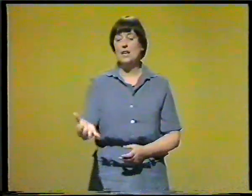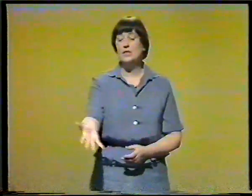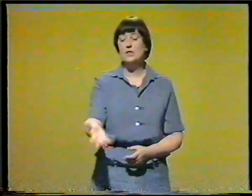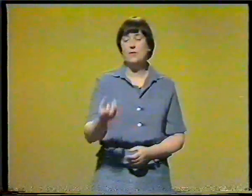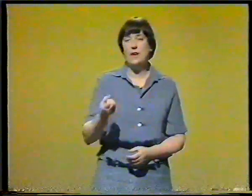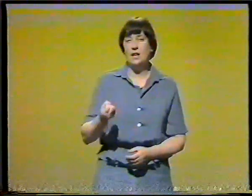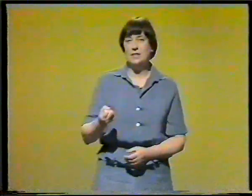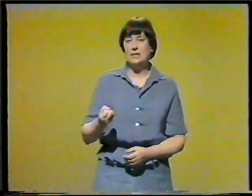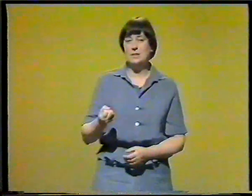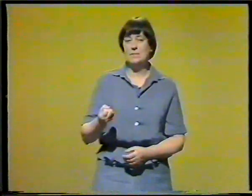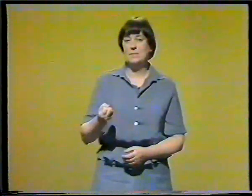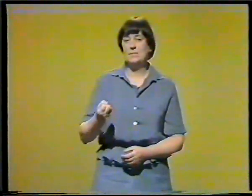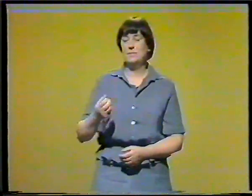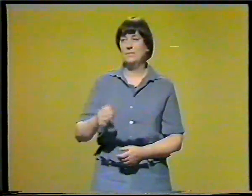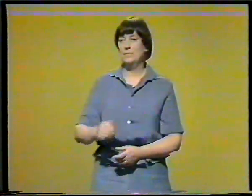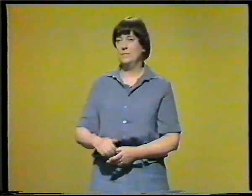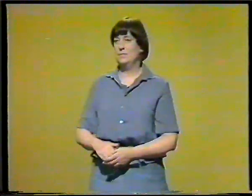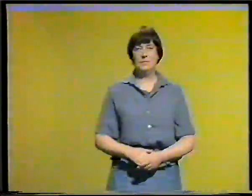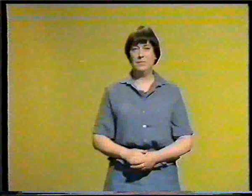To find.